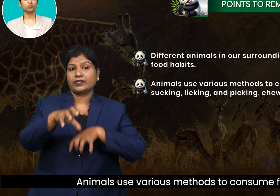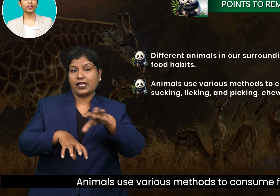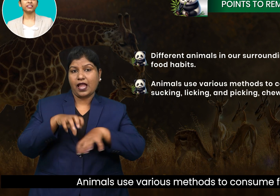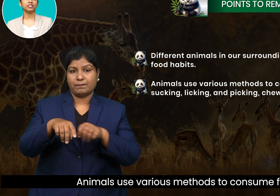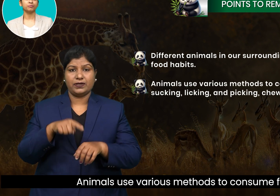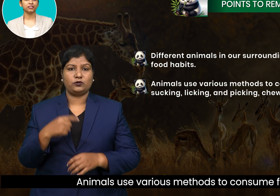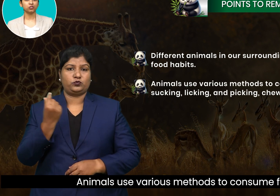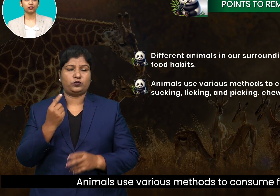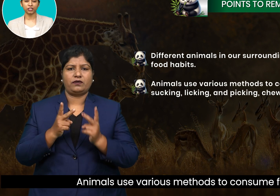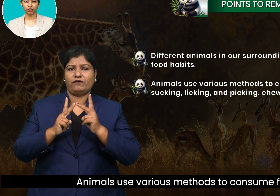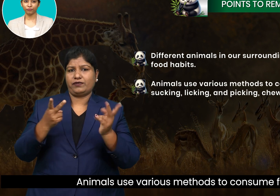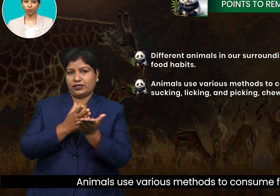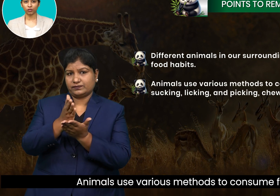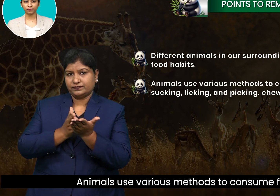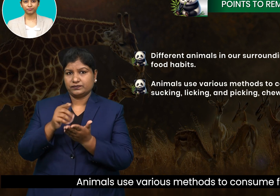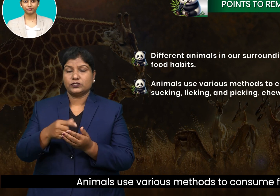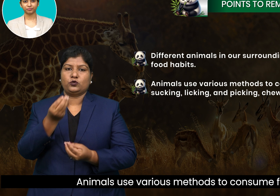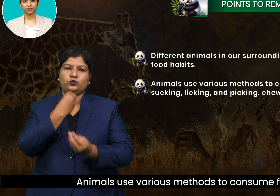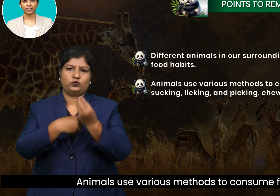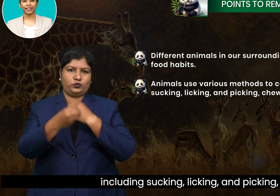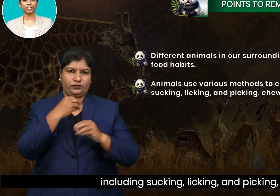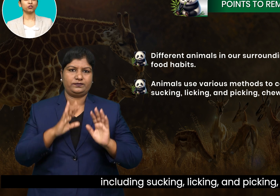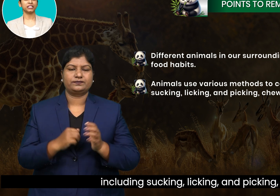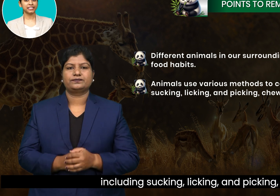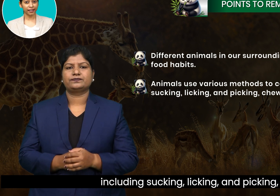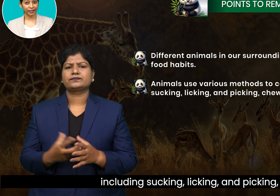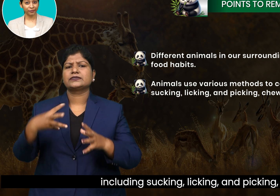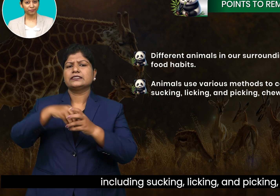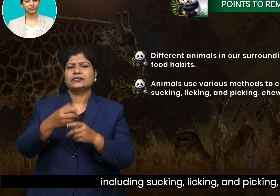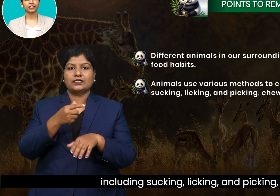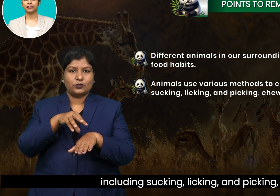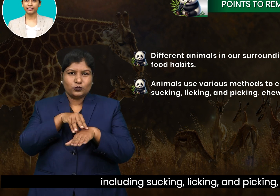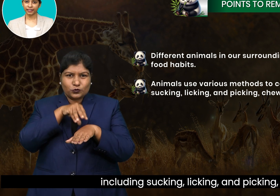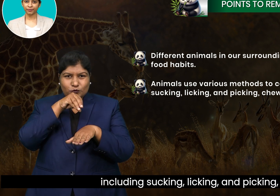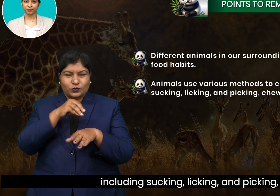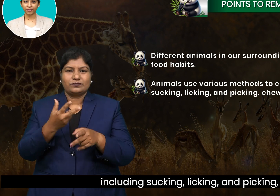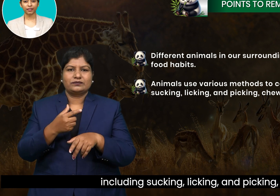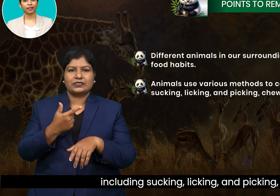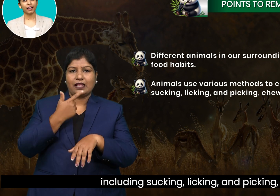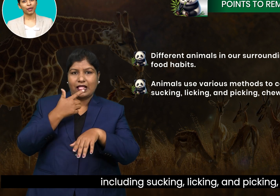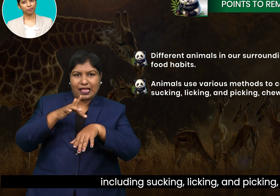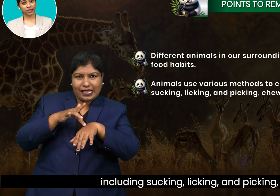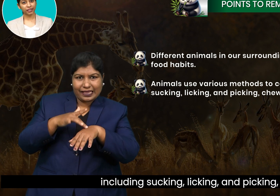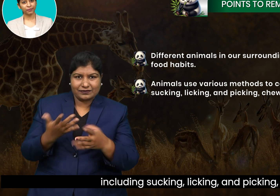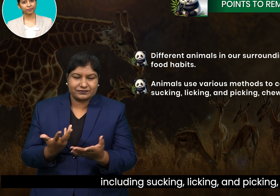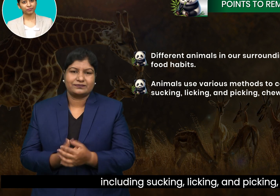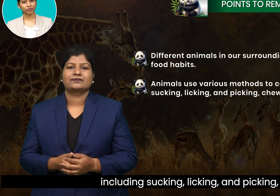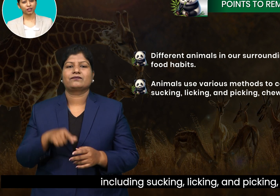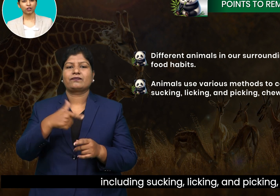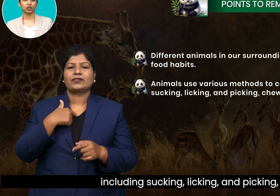Animals use various methods to consume food, including sucking, licking, and